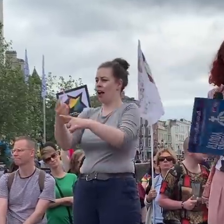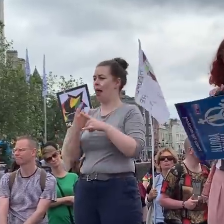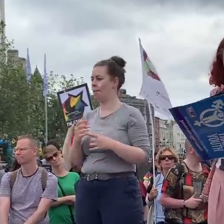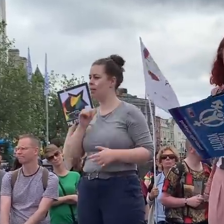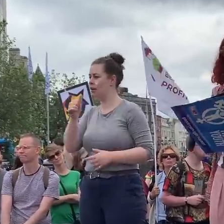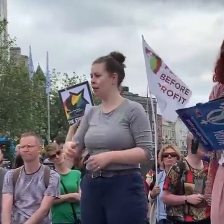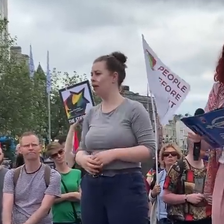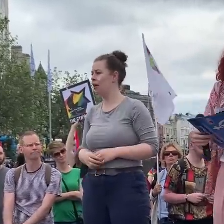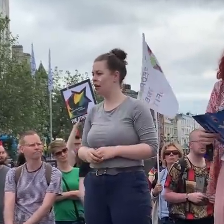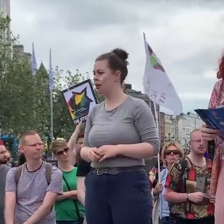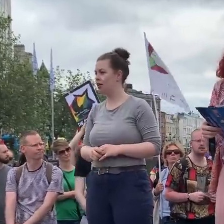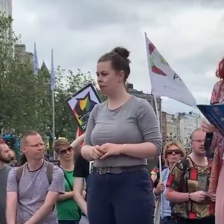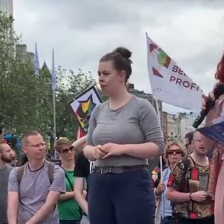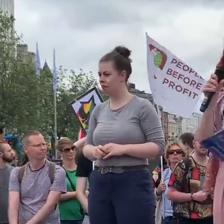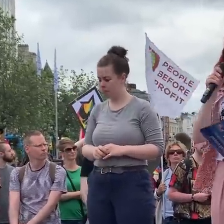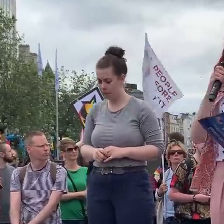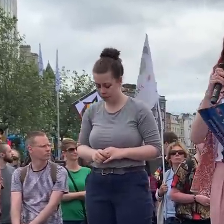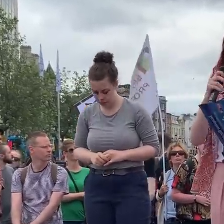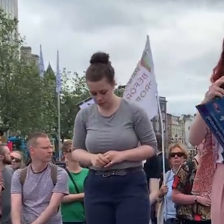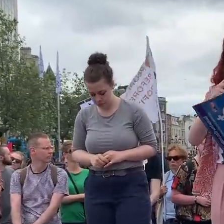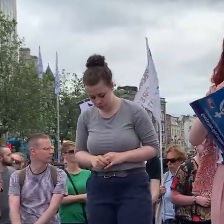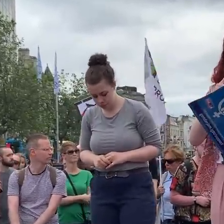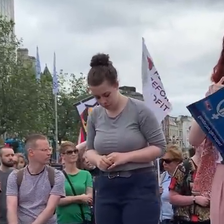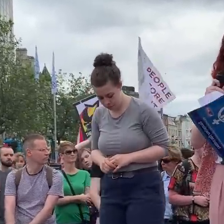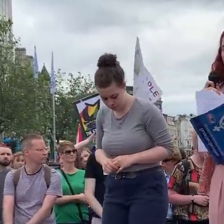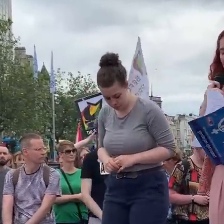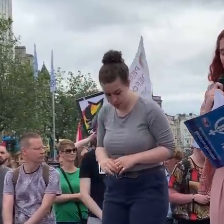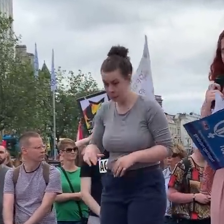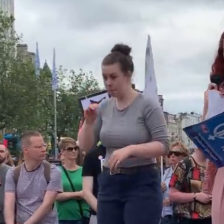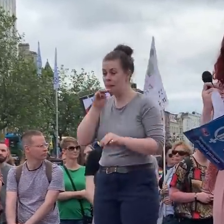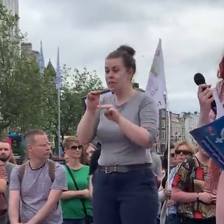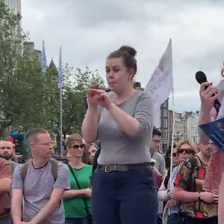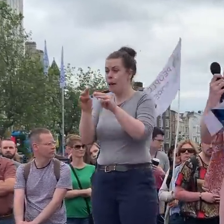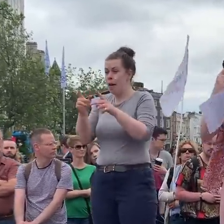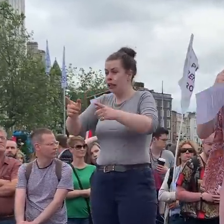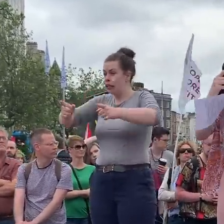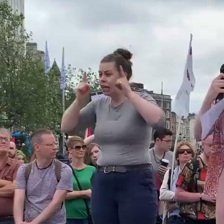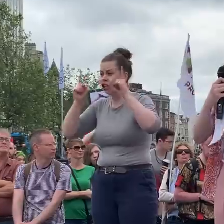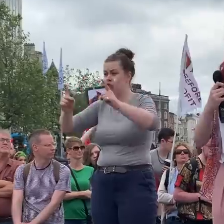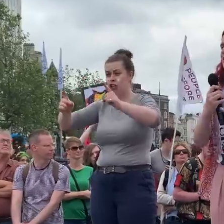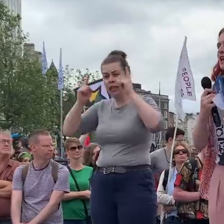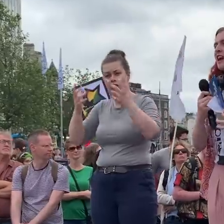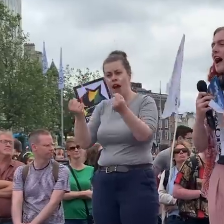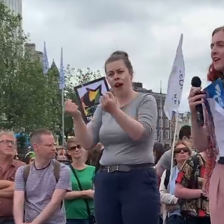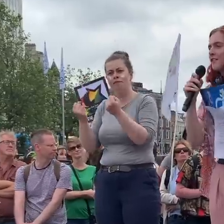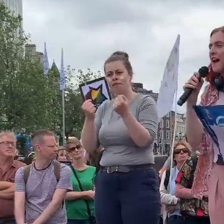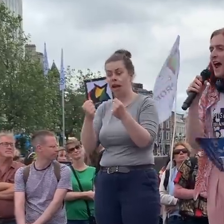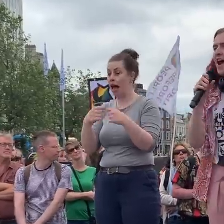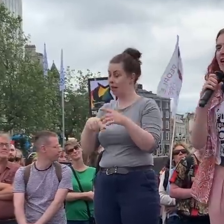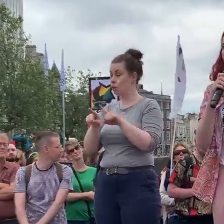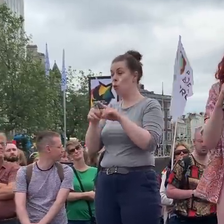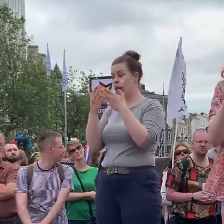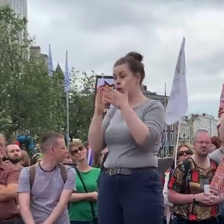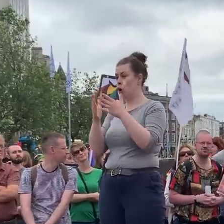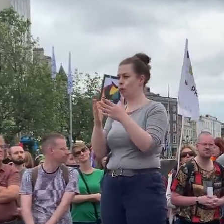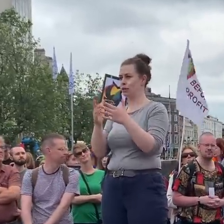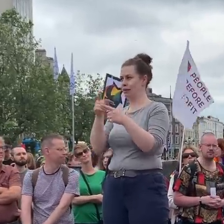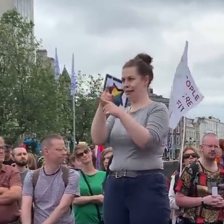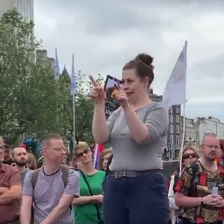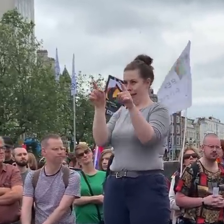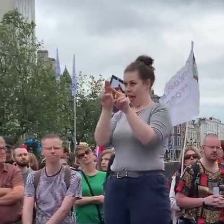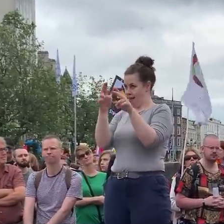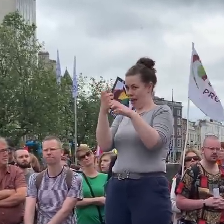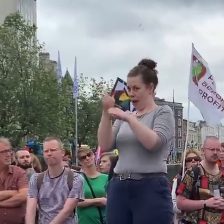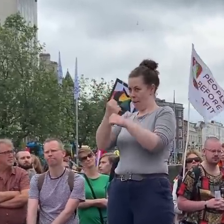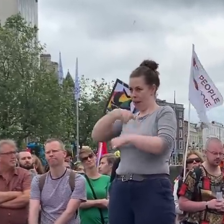transition. This puts people in so much danger, and it shows the lack of care for trans